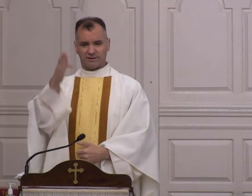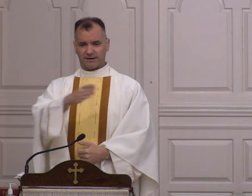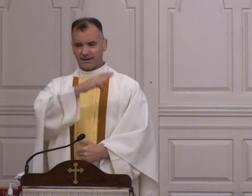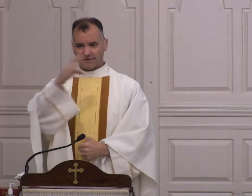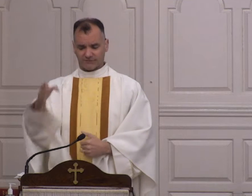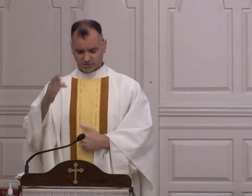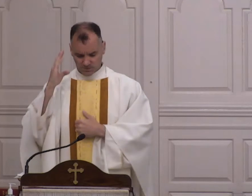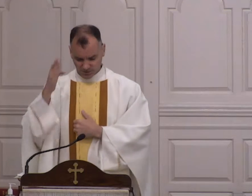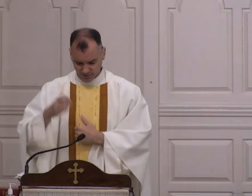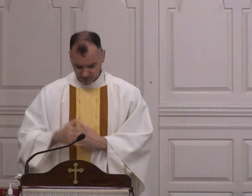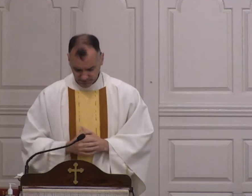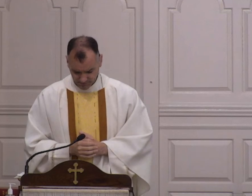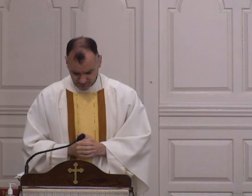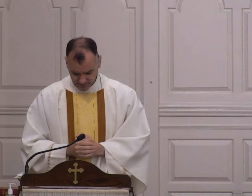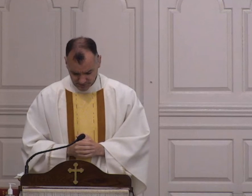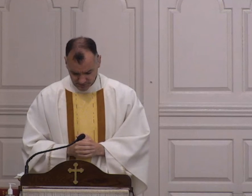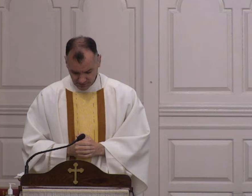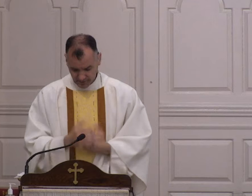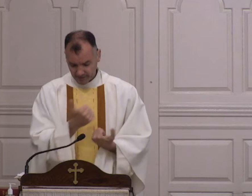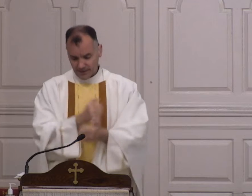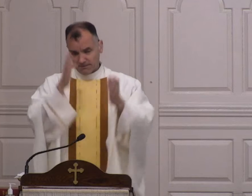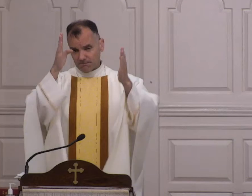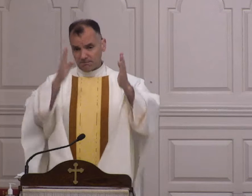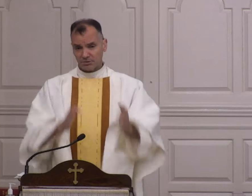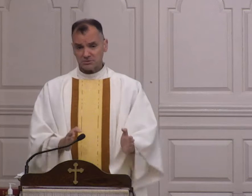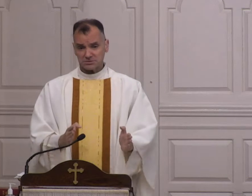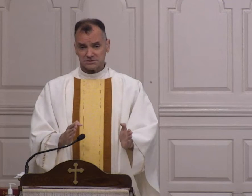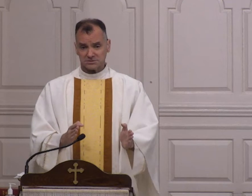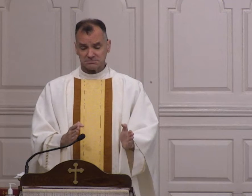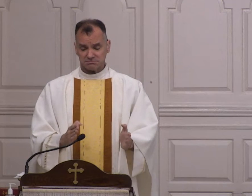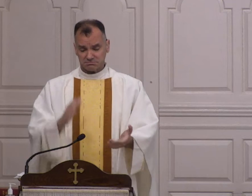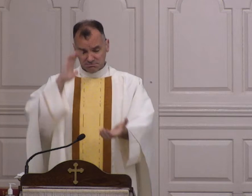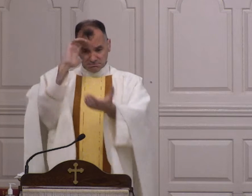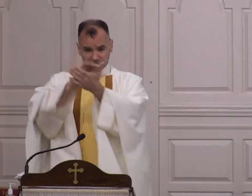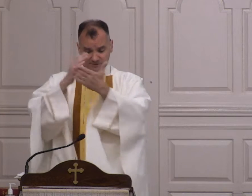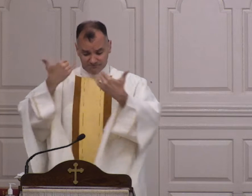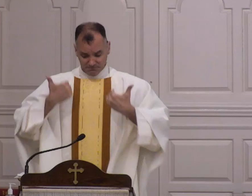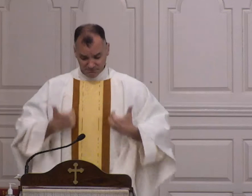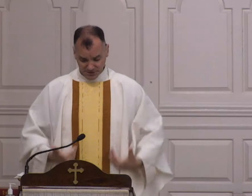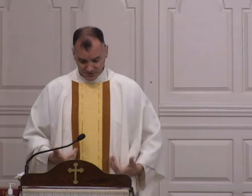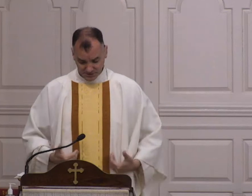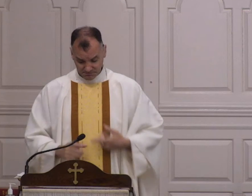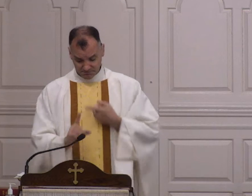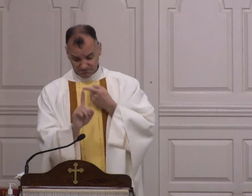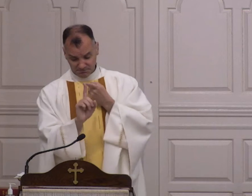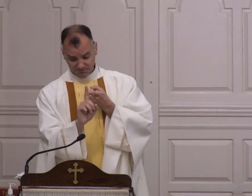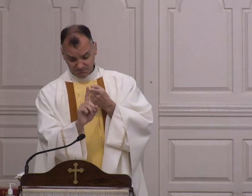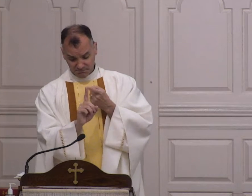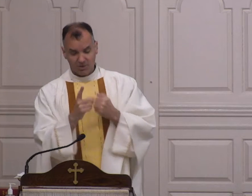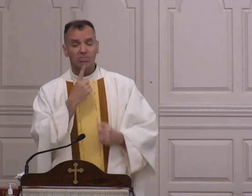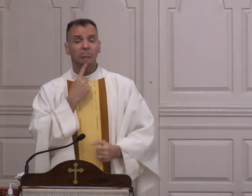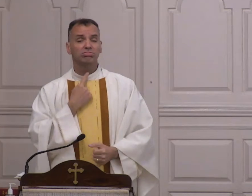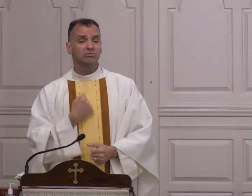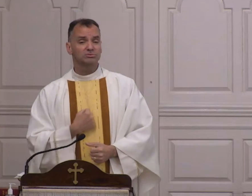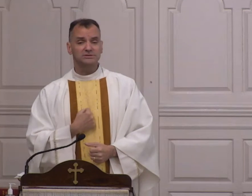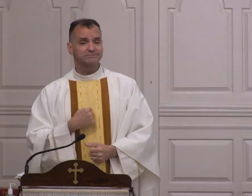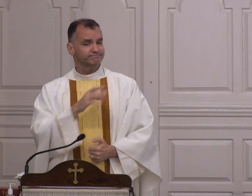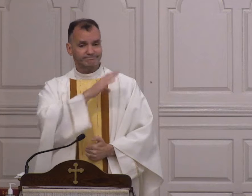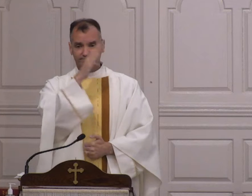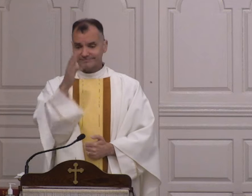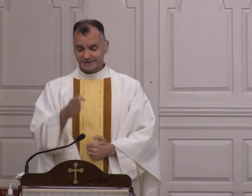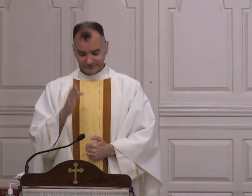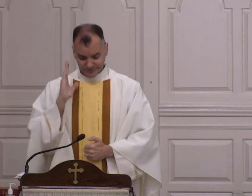and whoever believes in me will never thirst. But I told you that although you have seen me, you do not